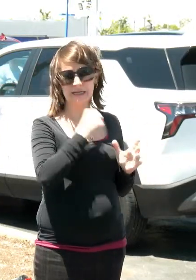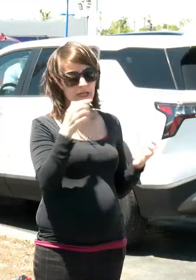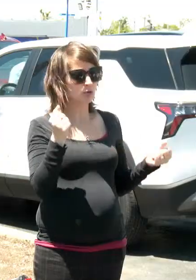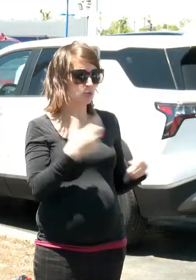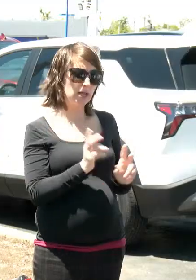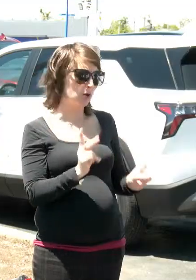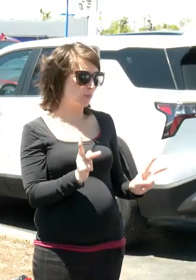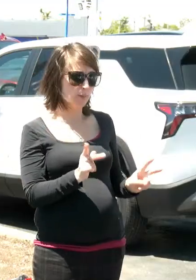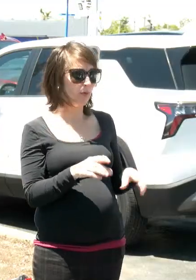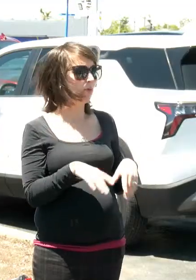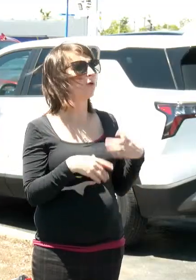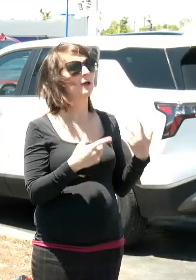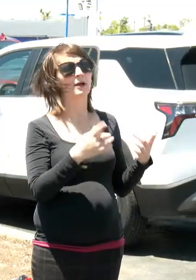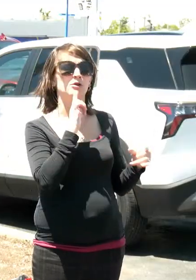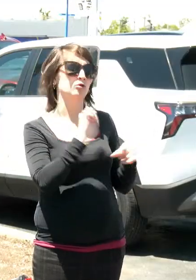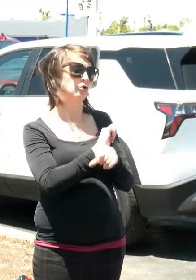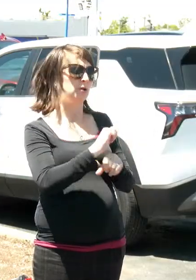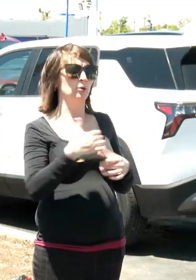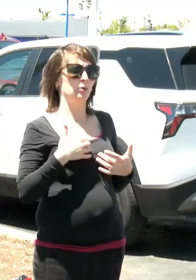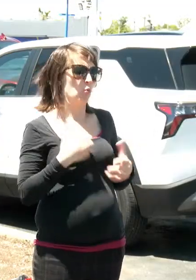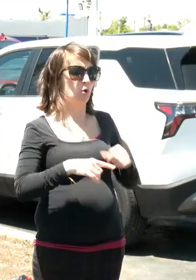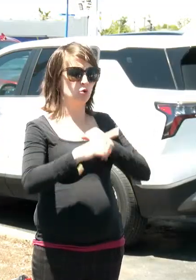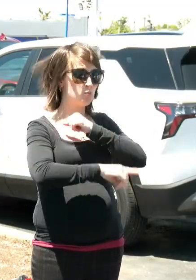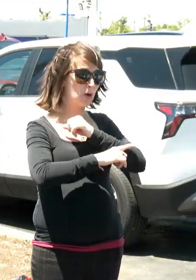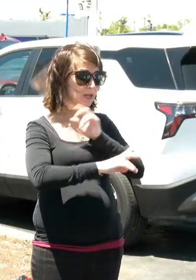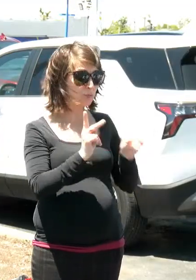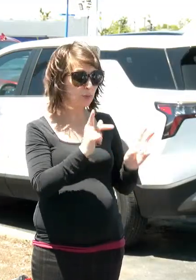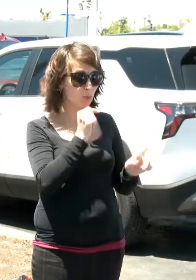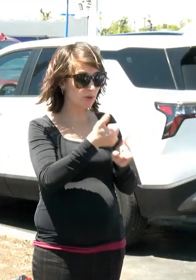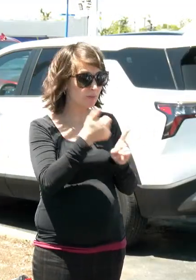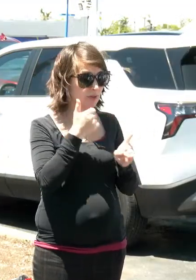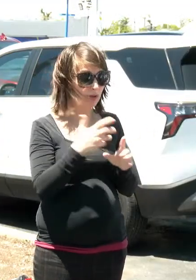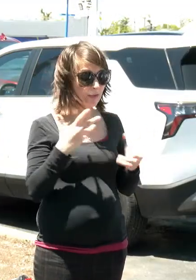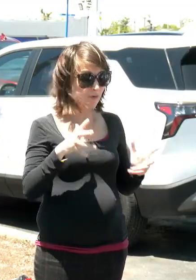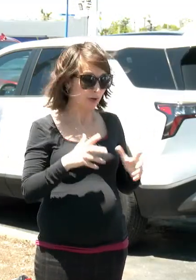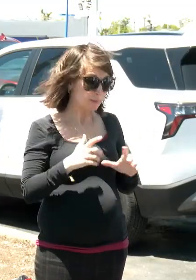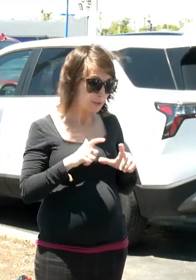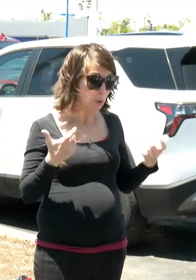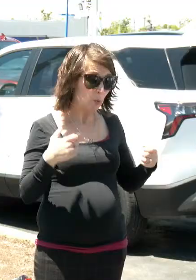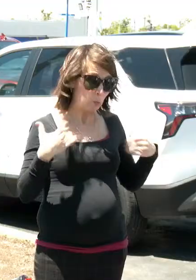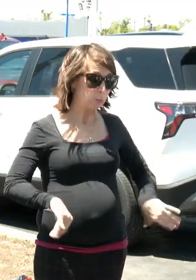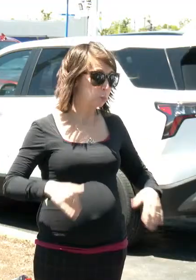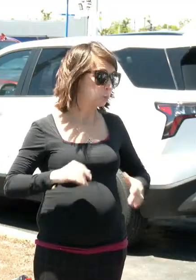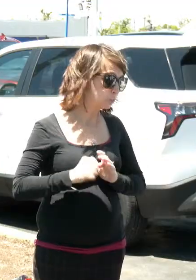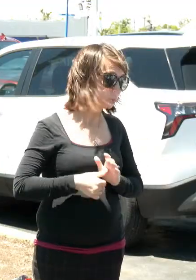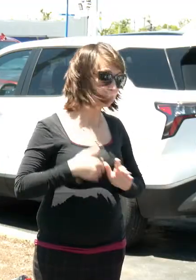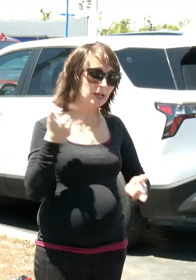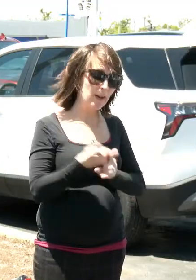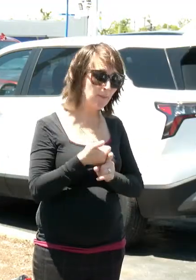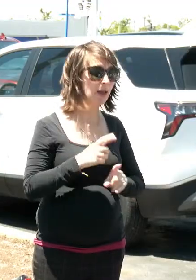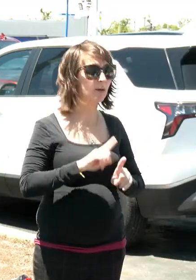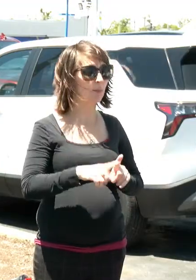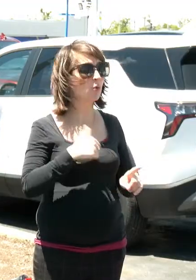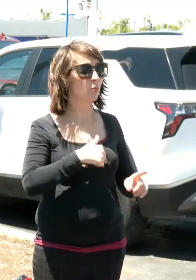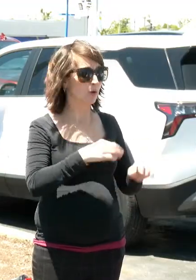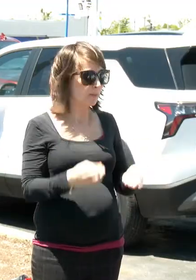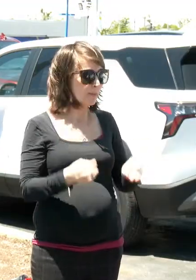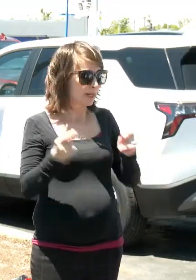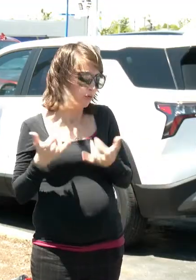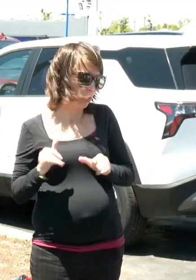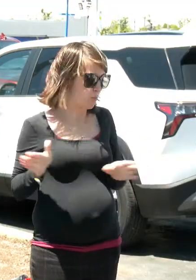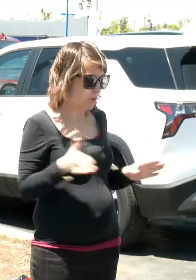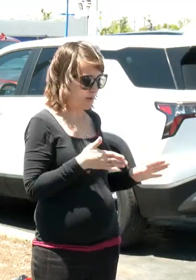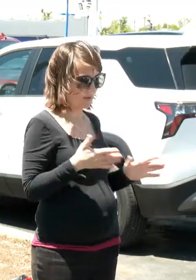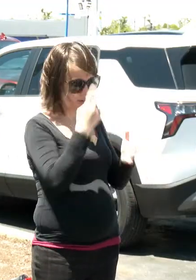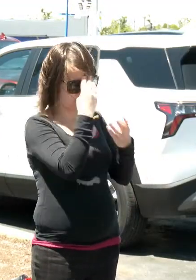people, and certainly not to punish people who have already been so impacted here. And we are pivoting immediately to get that more